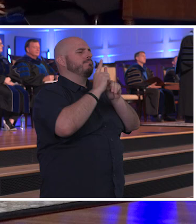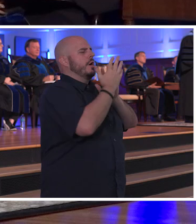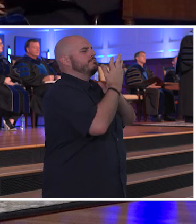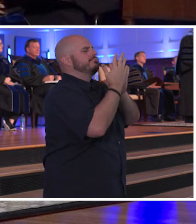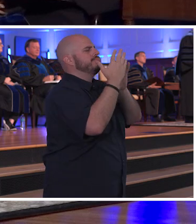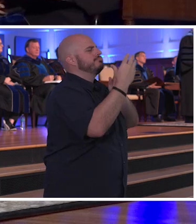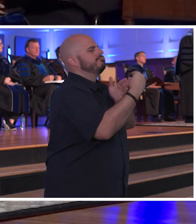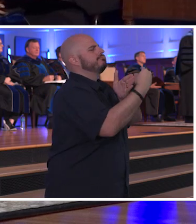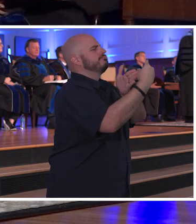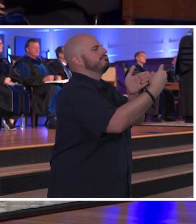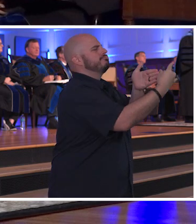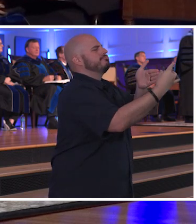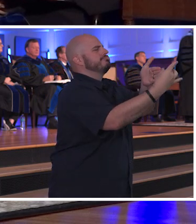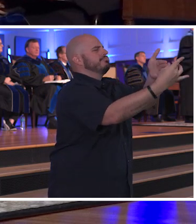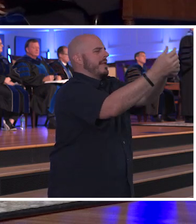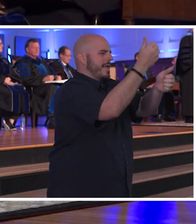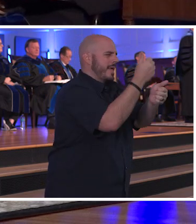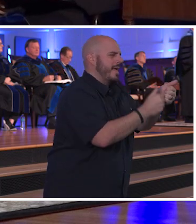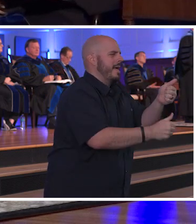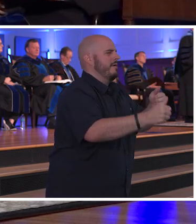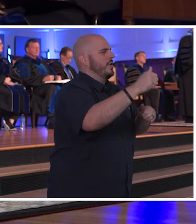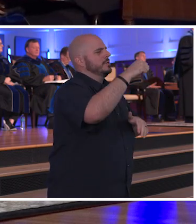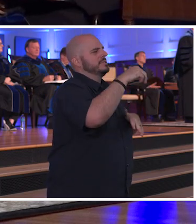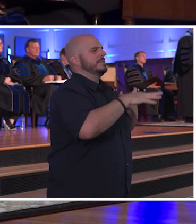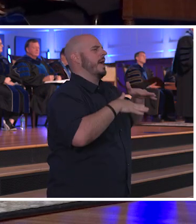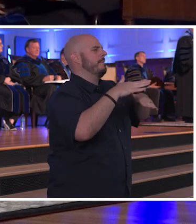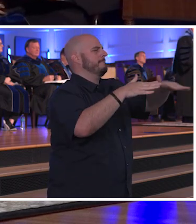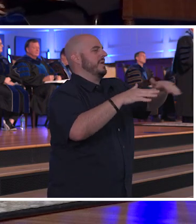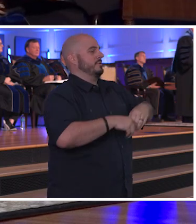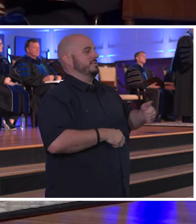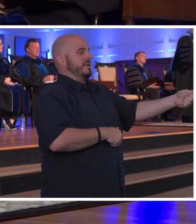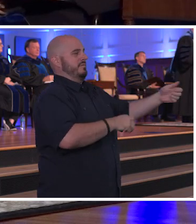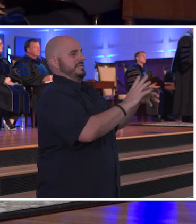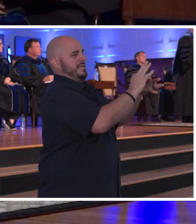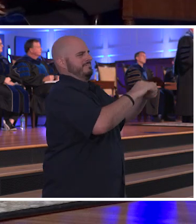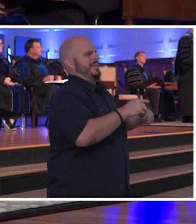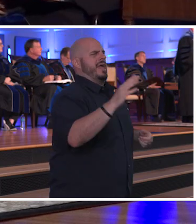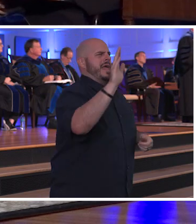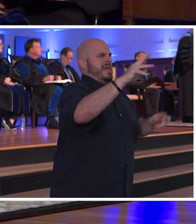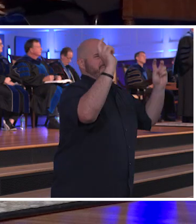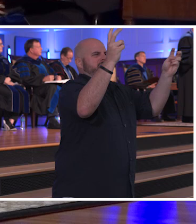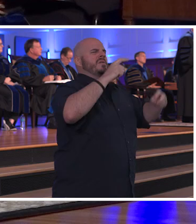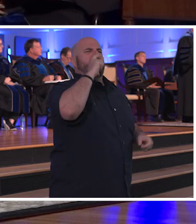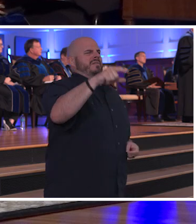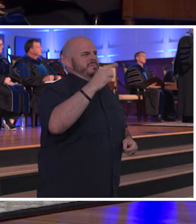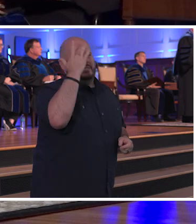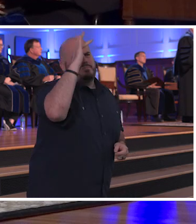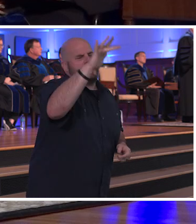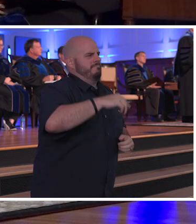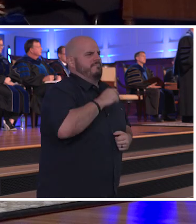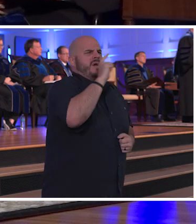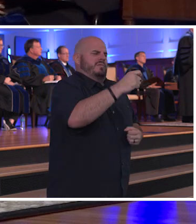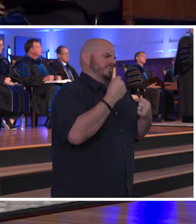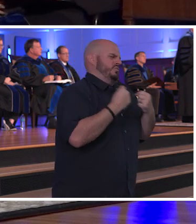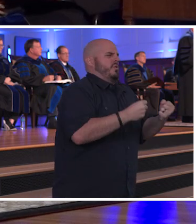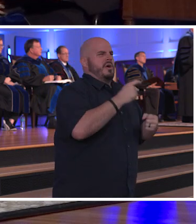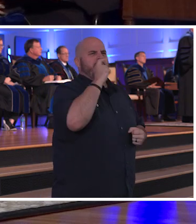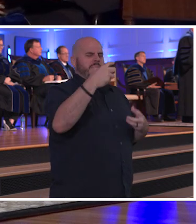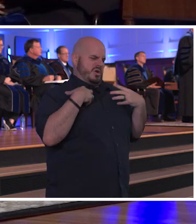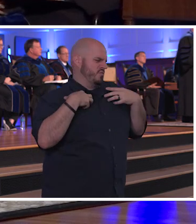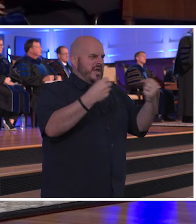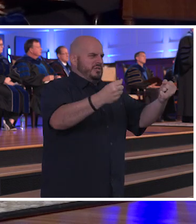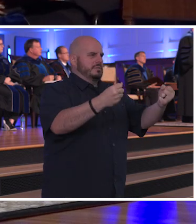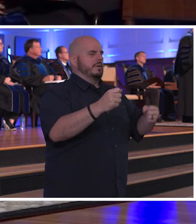journey. In fact, she herself says, and I quote, "You don't have to be smart, strong, or courageous, but you need